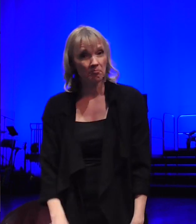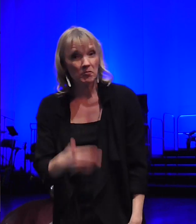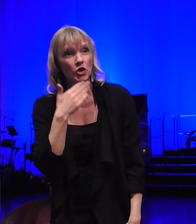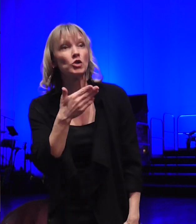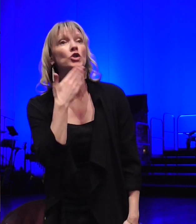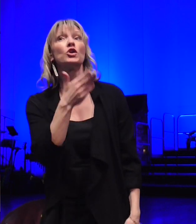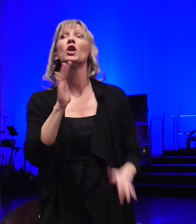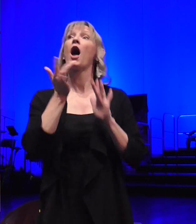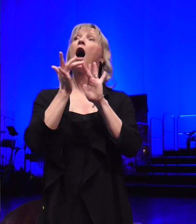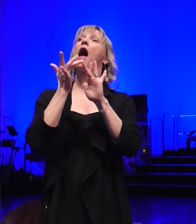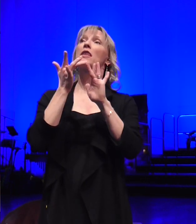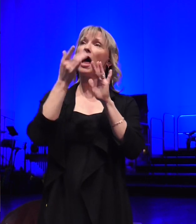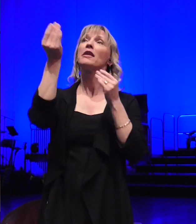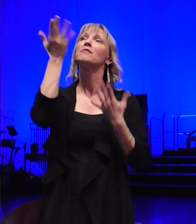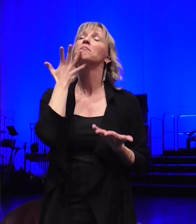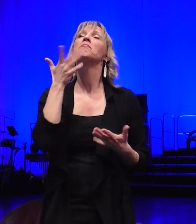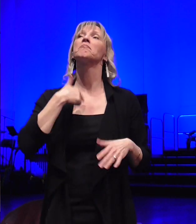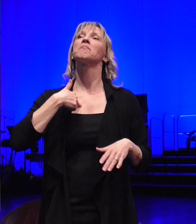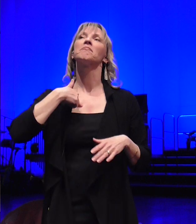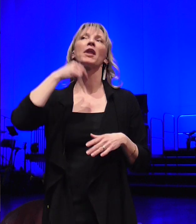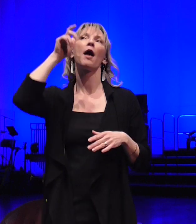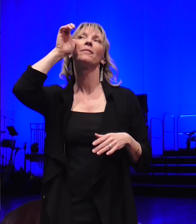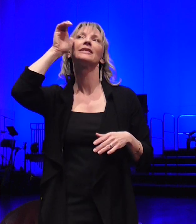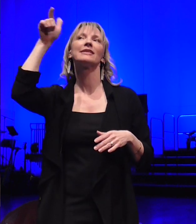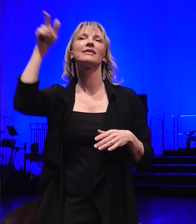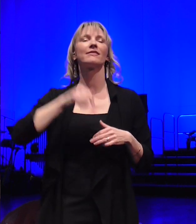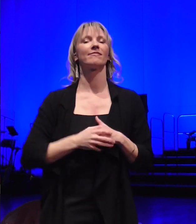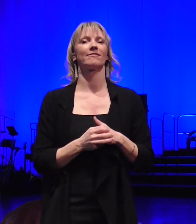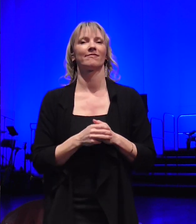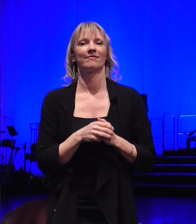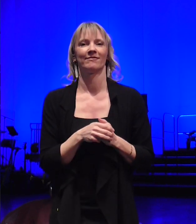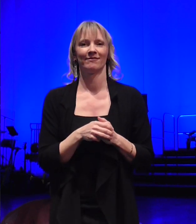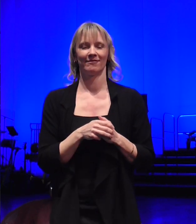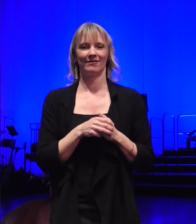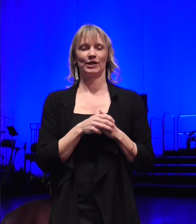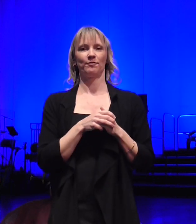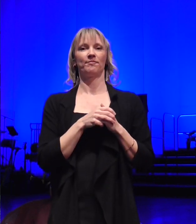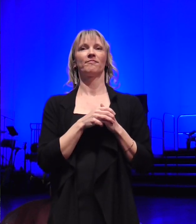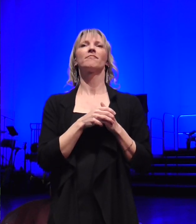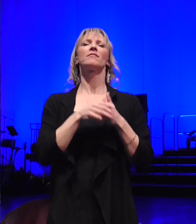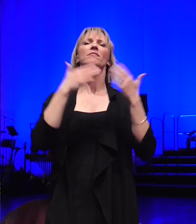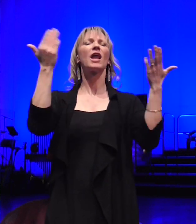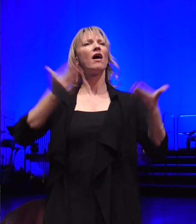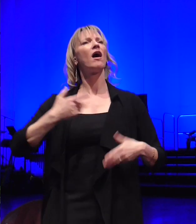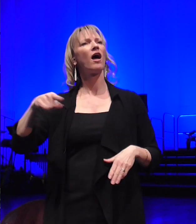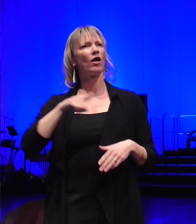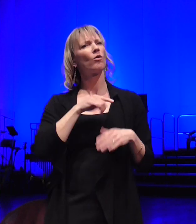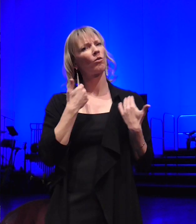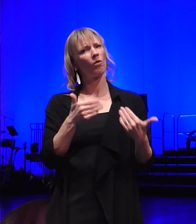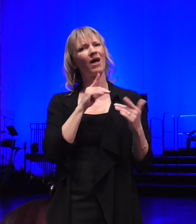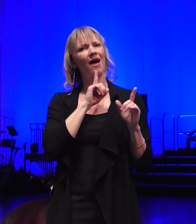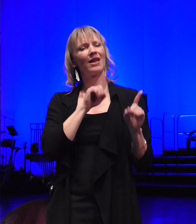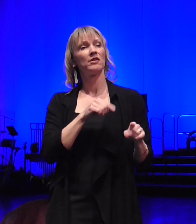Good. Online, just tell the screen I'm listening. No. And I invite you to answer that question, not just from